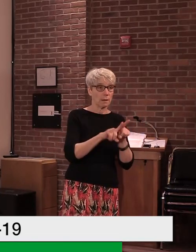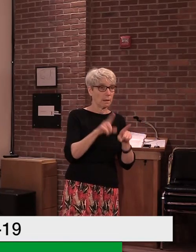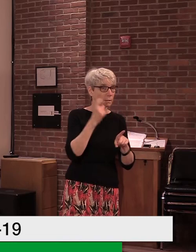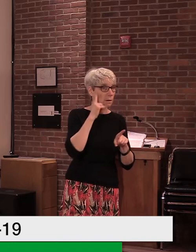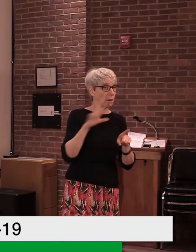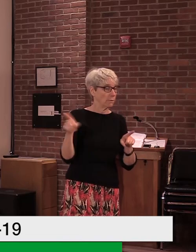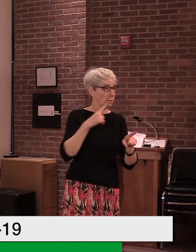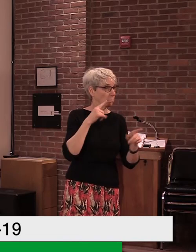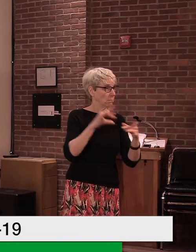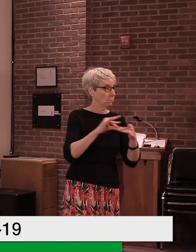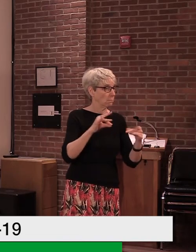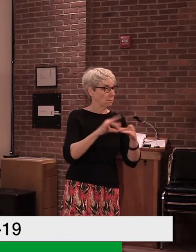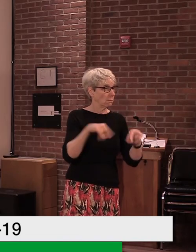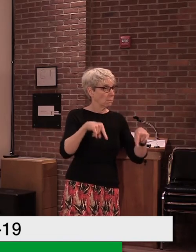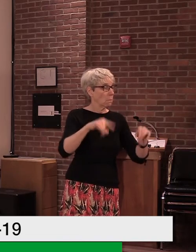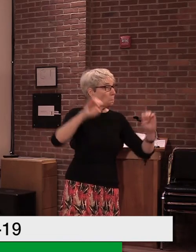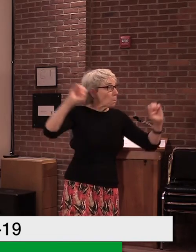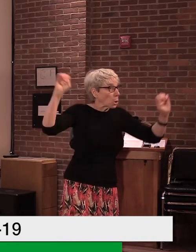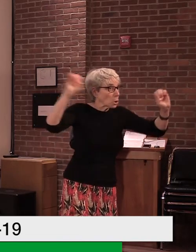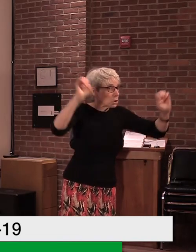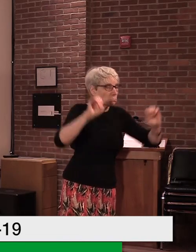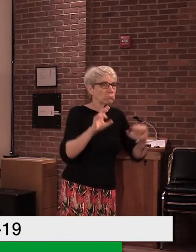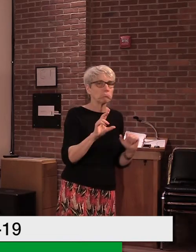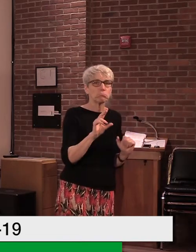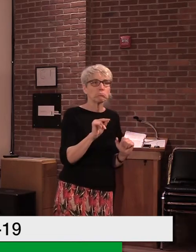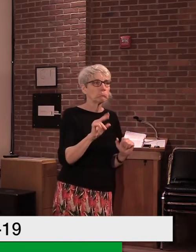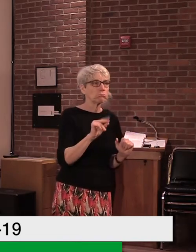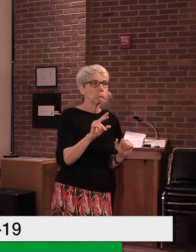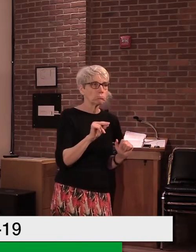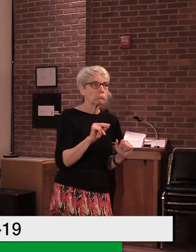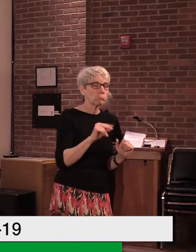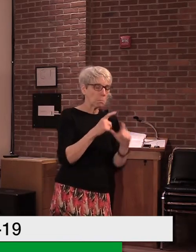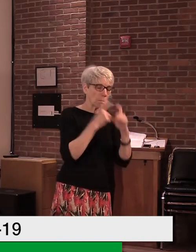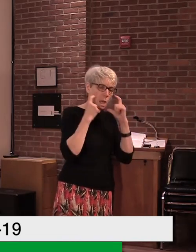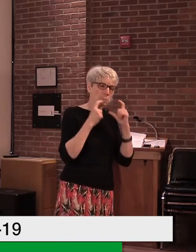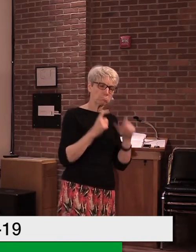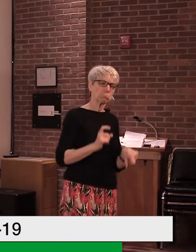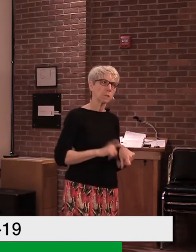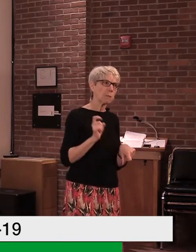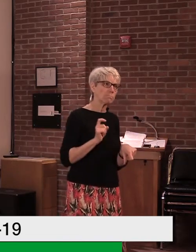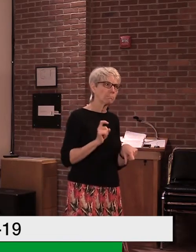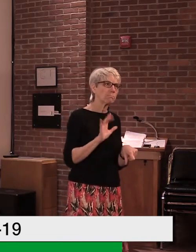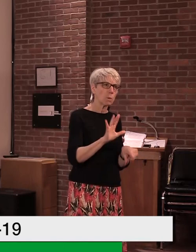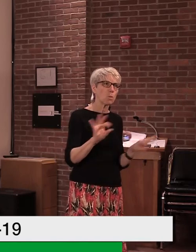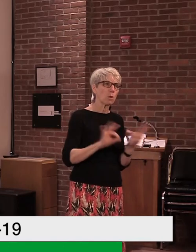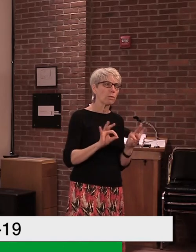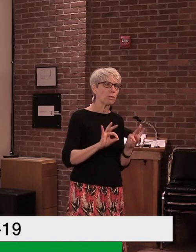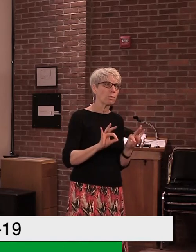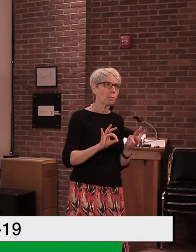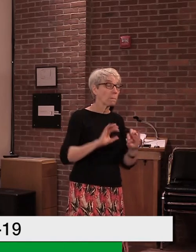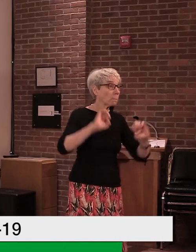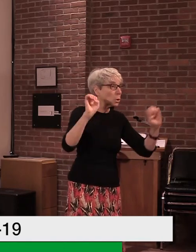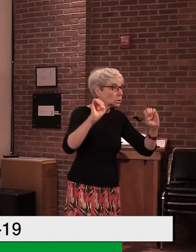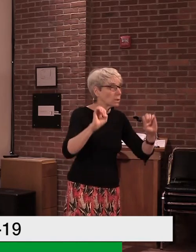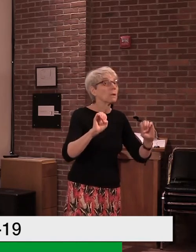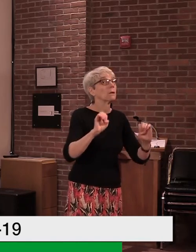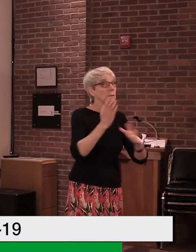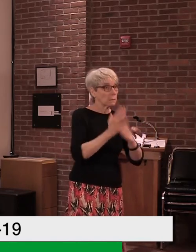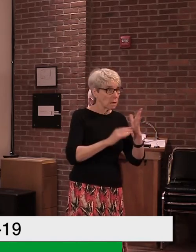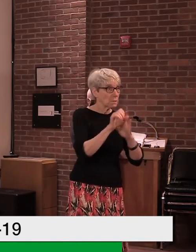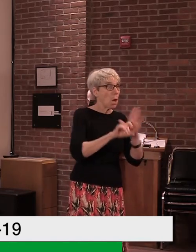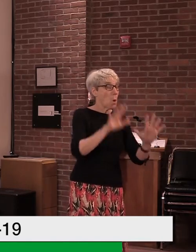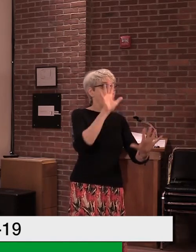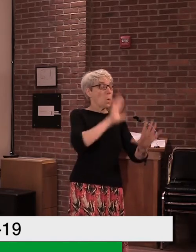has just said, it's not an emergency for us to have the mandate for masking, but for many of the states, it's actually been